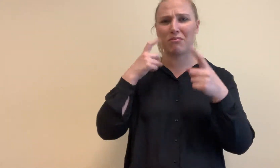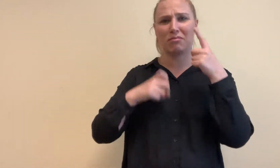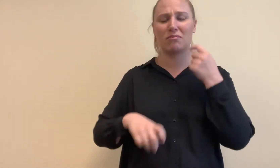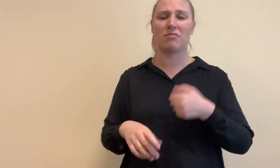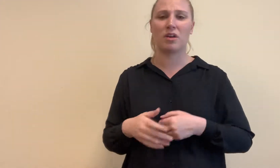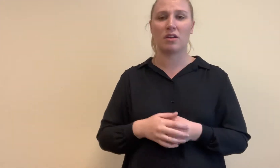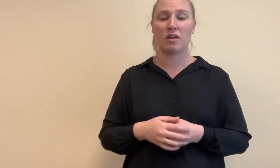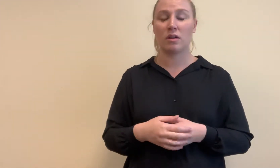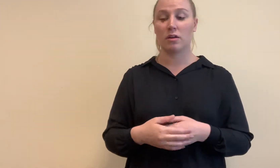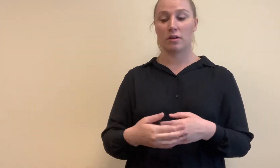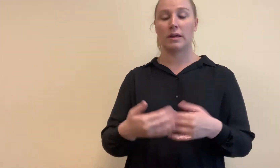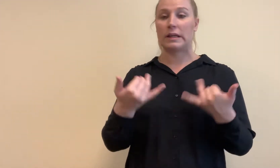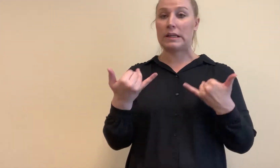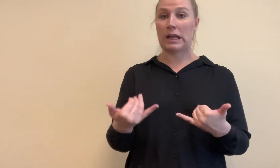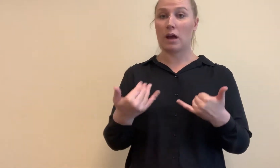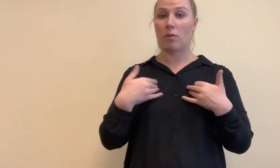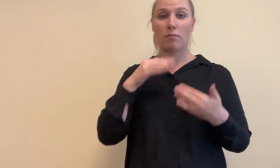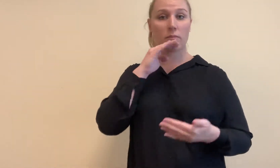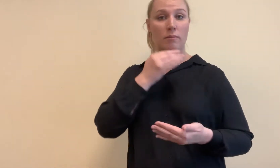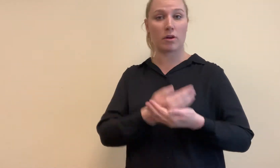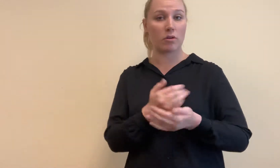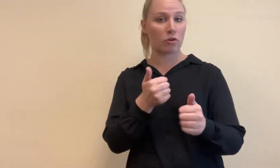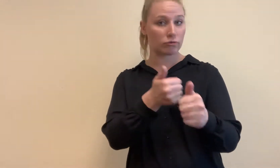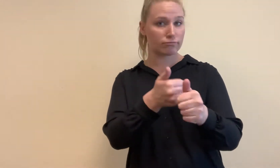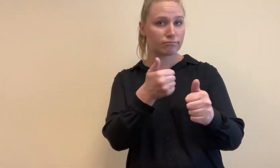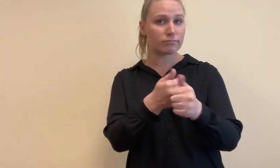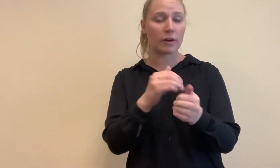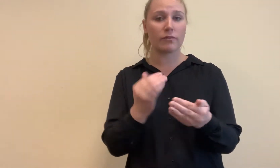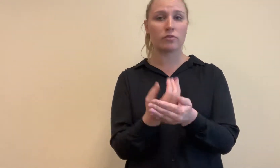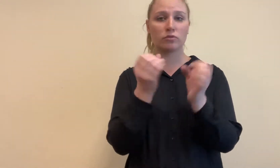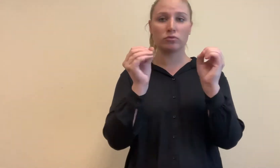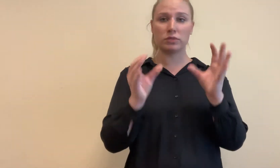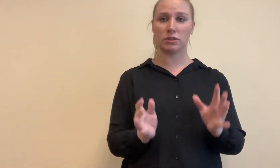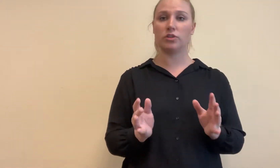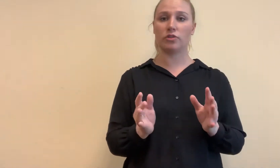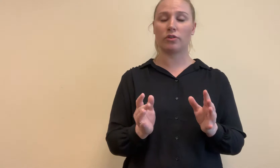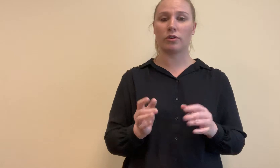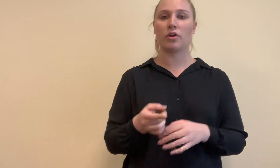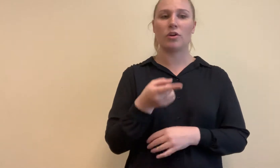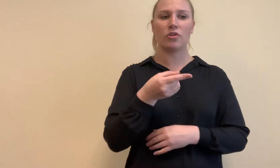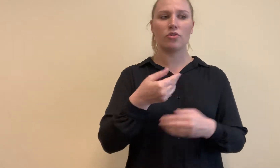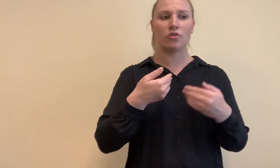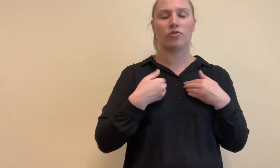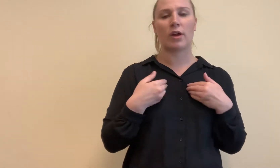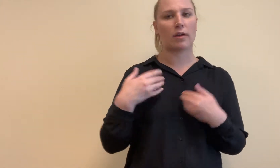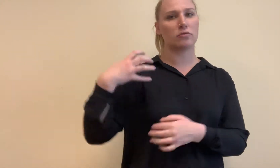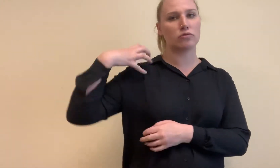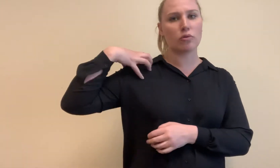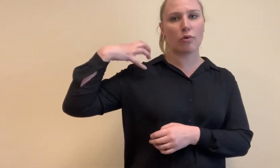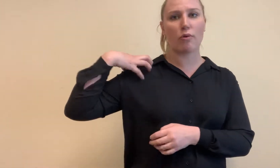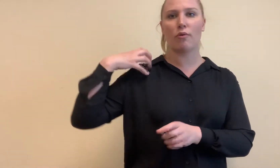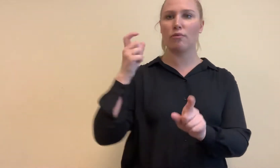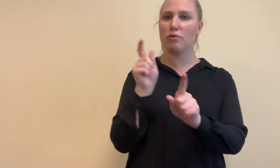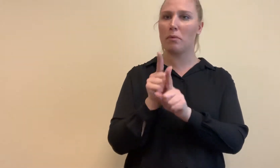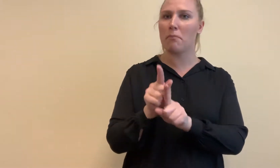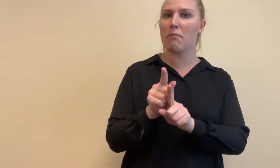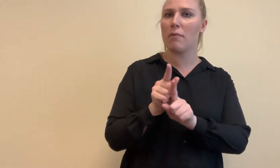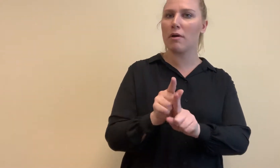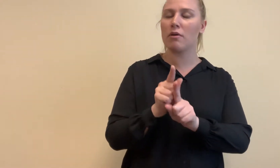I have a daughter now who is a new teacher, and she has a coach, she has a mentor, she has people